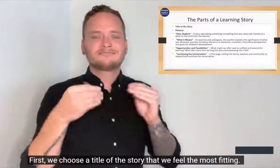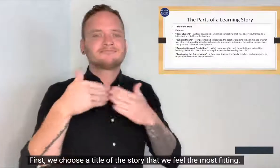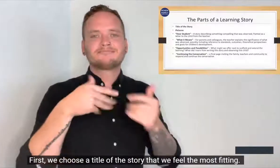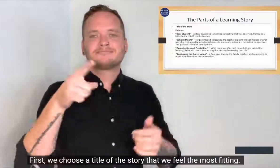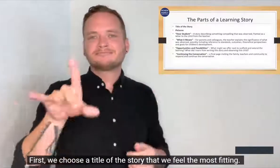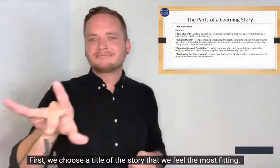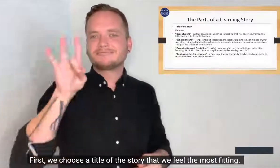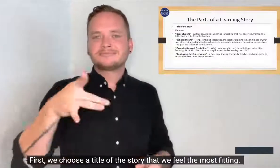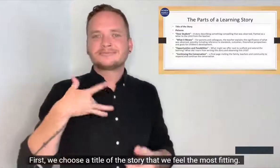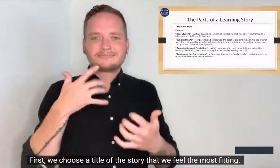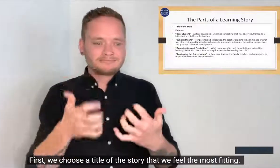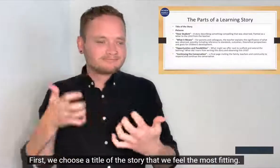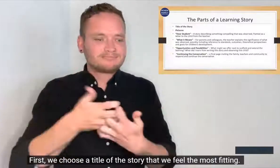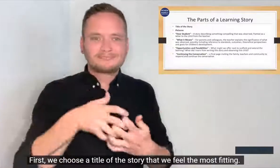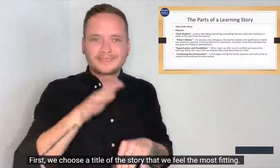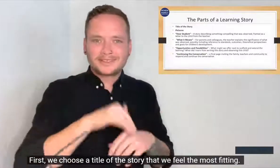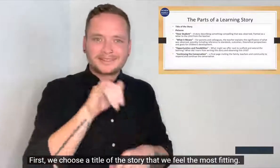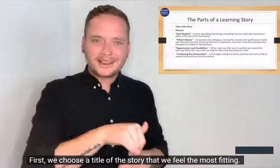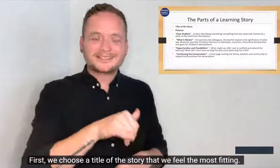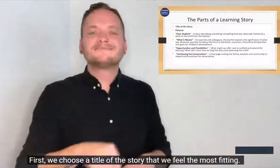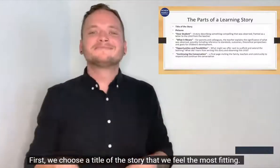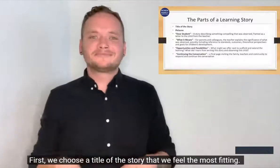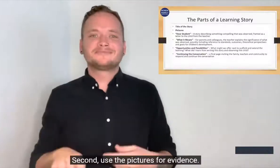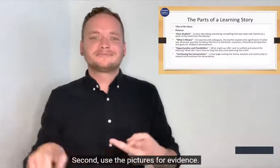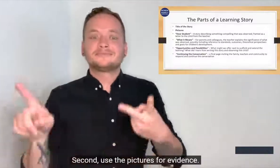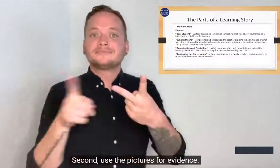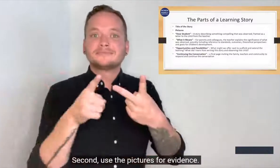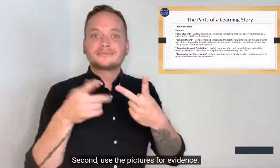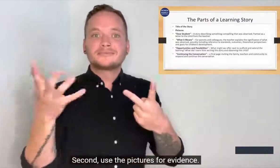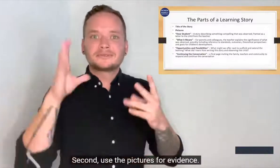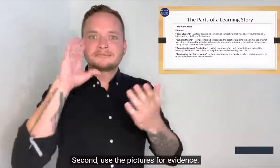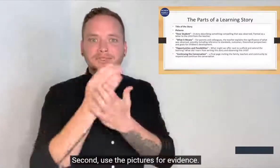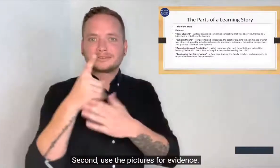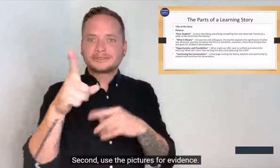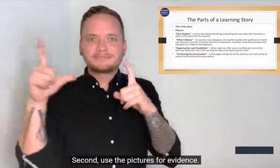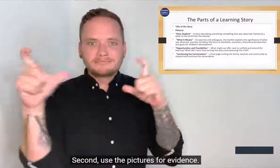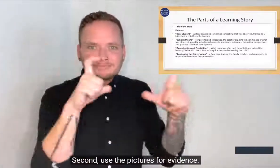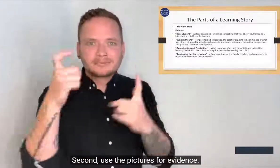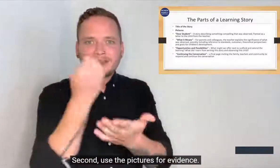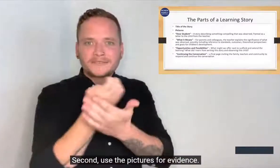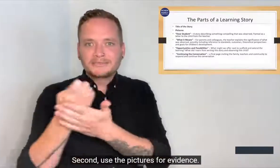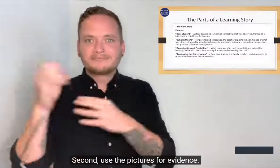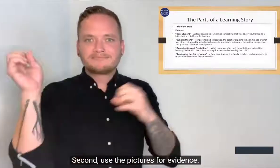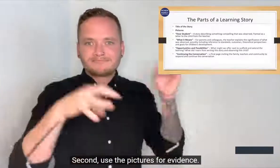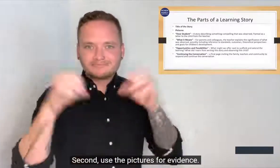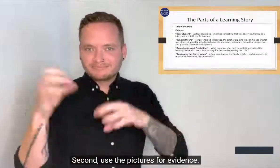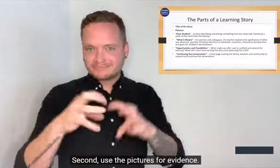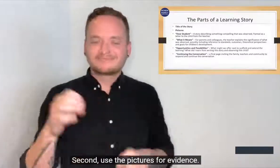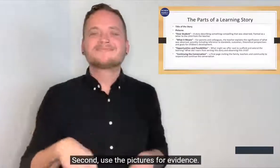First, we choose a title that we feel is most fitting. Second, we incorporate pictures as